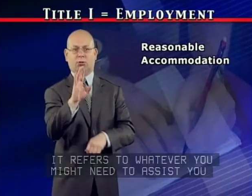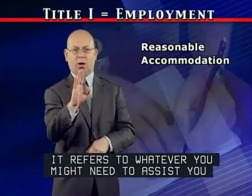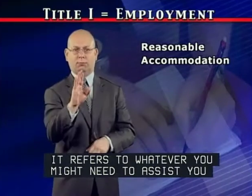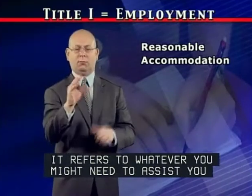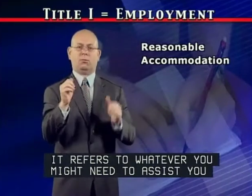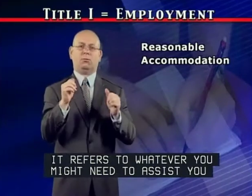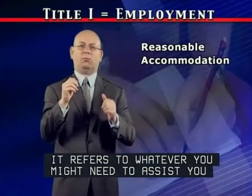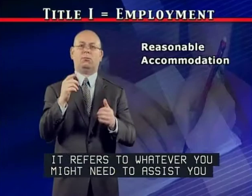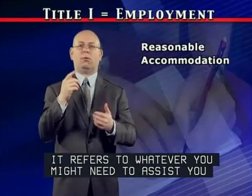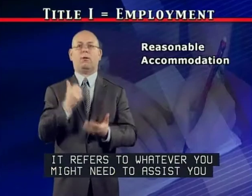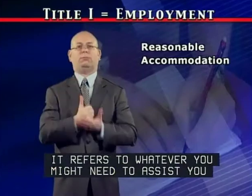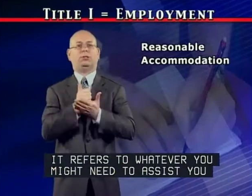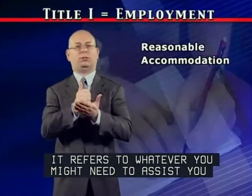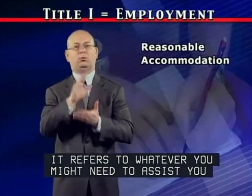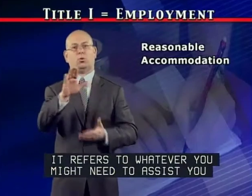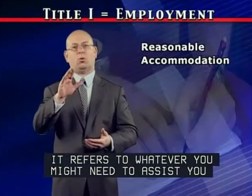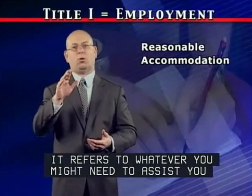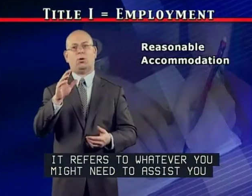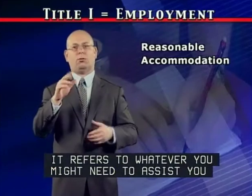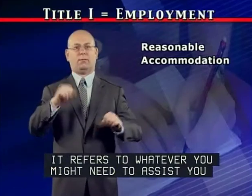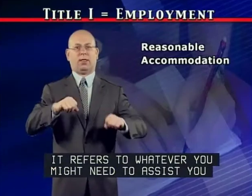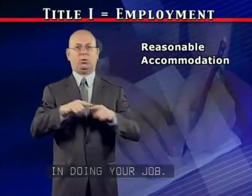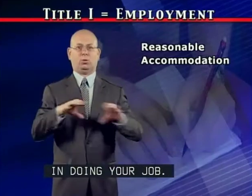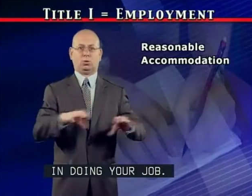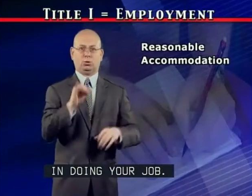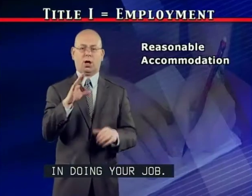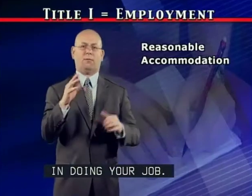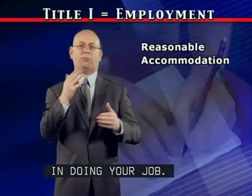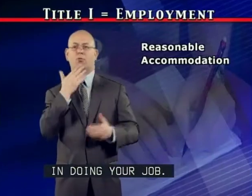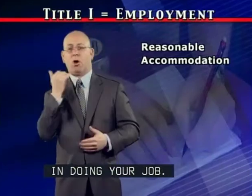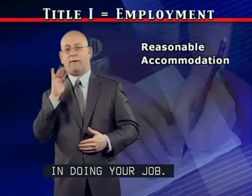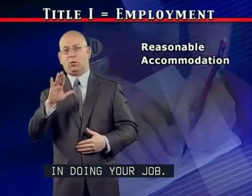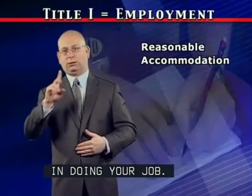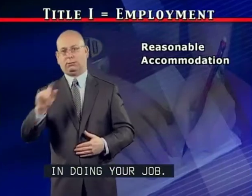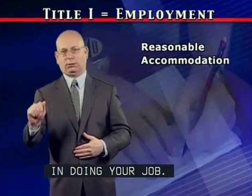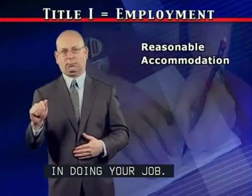It refers to whatever you might need to assist you in doing your job.